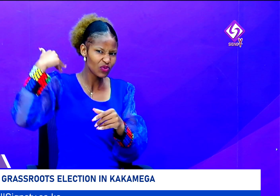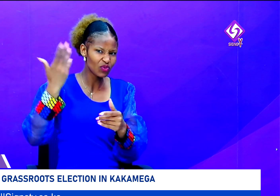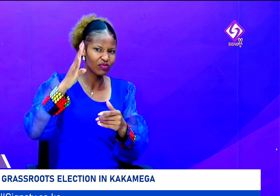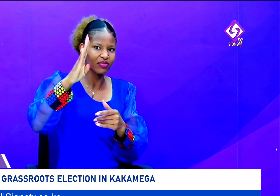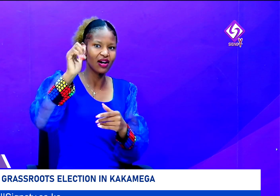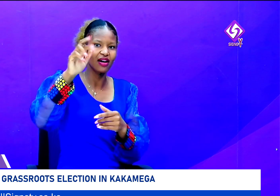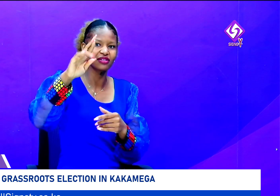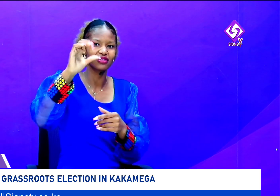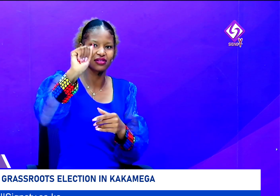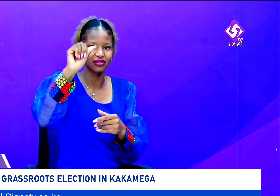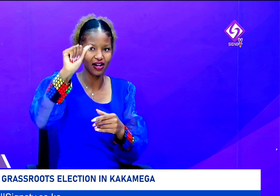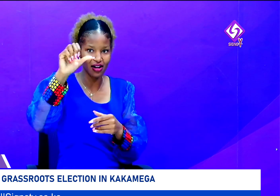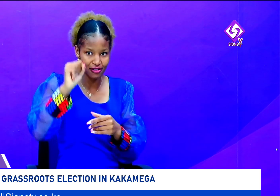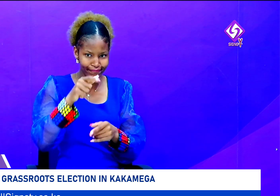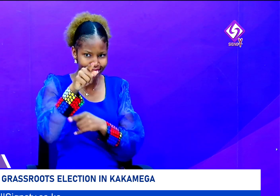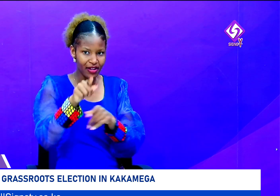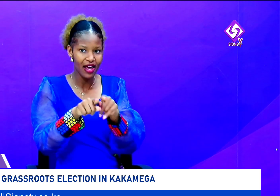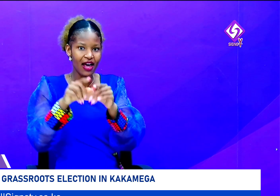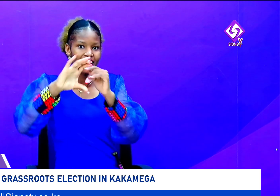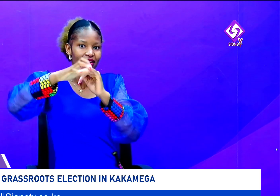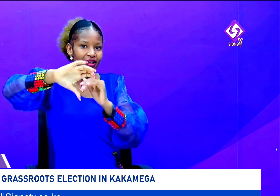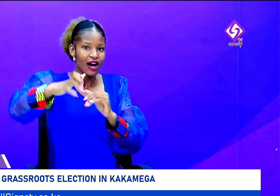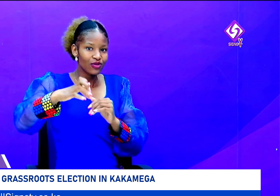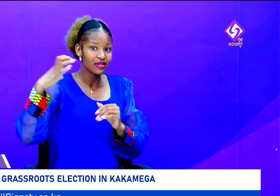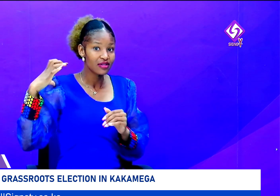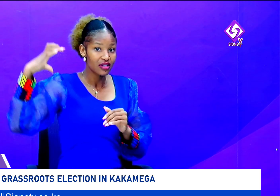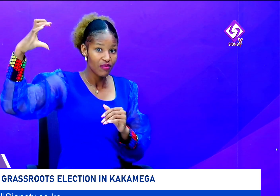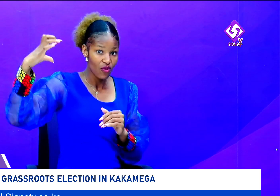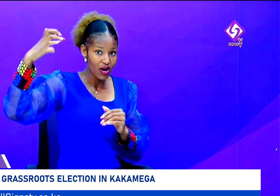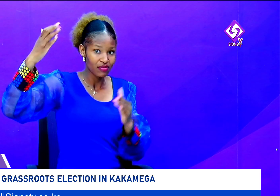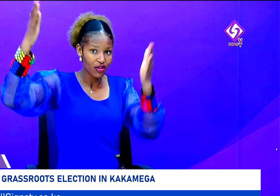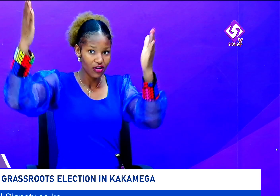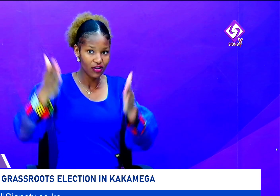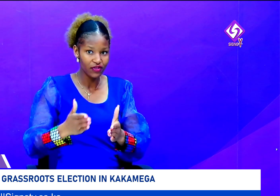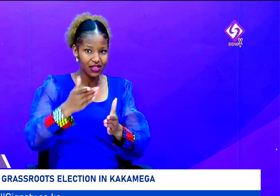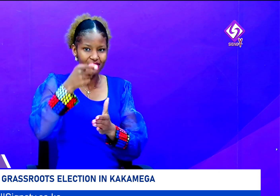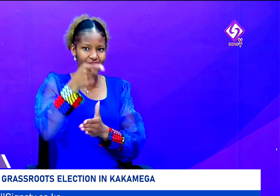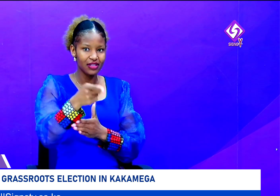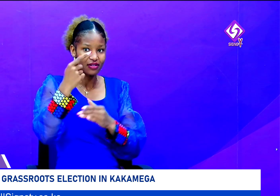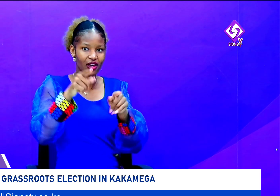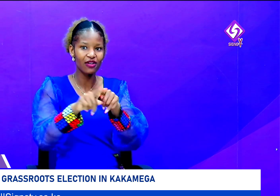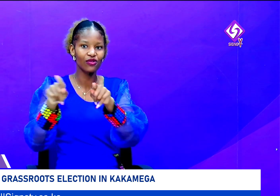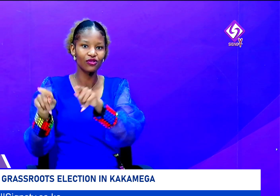Despite an official announcement declaring Governor Fernandez Baraza as the